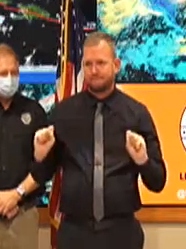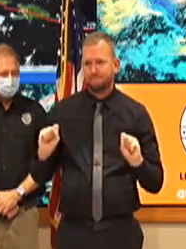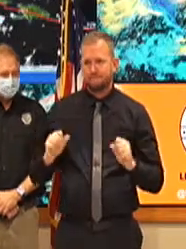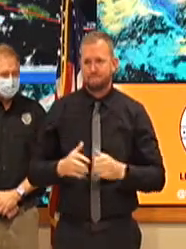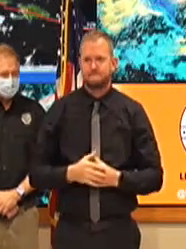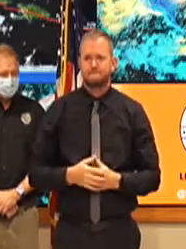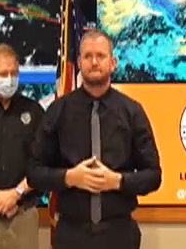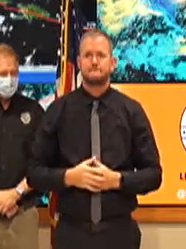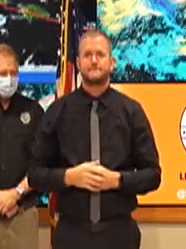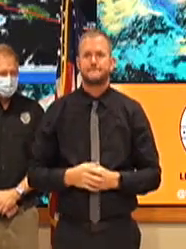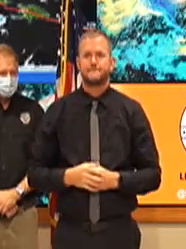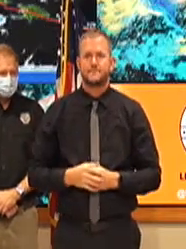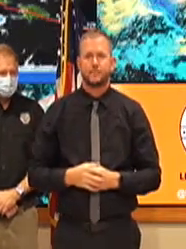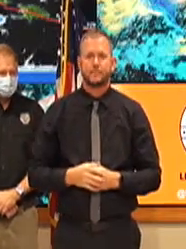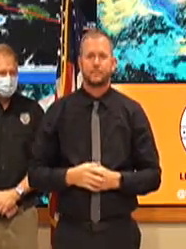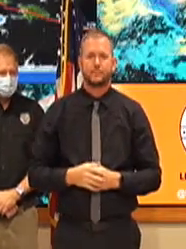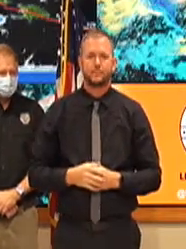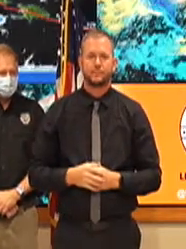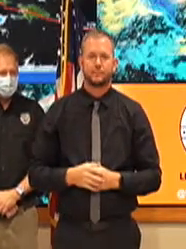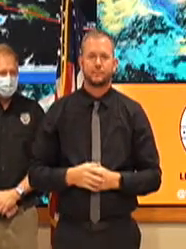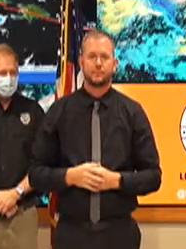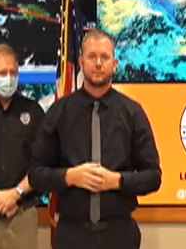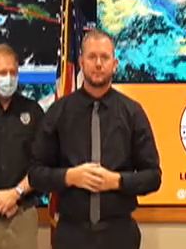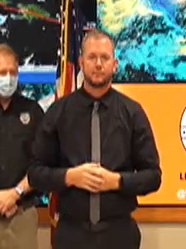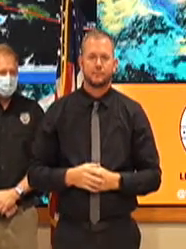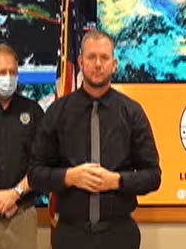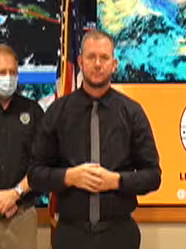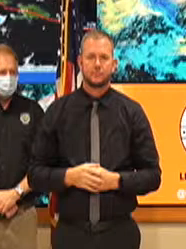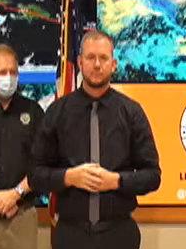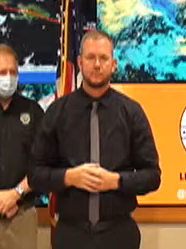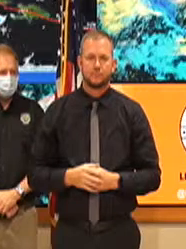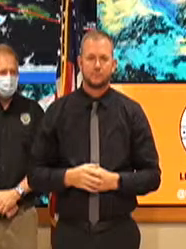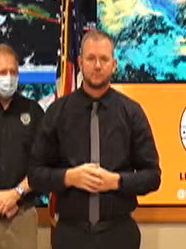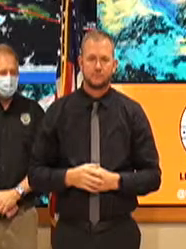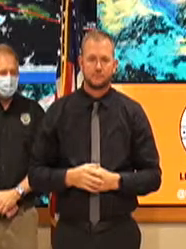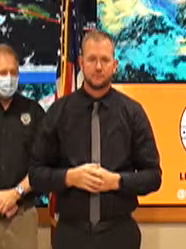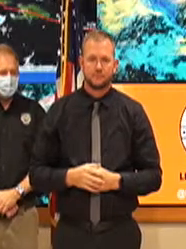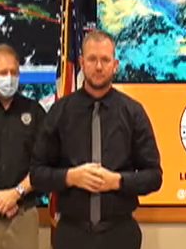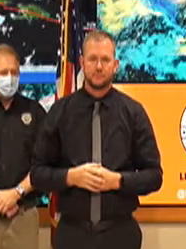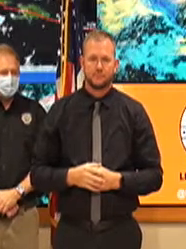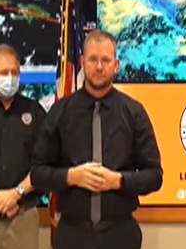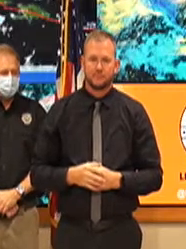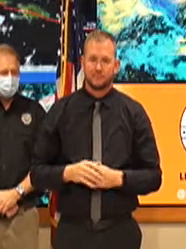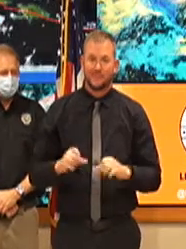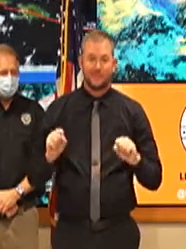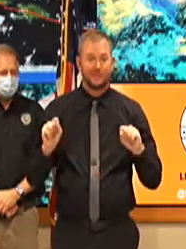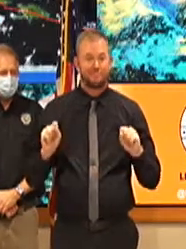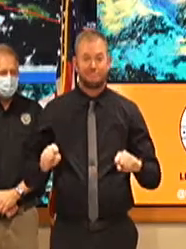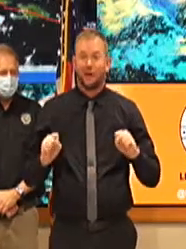sure that you're prepared for prolonged power outages, that you have supplies to last